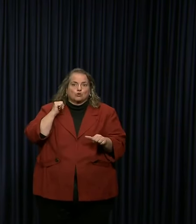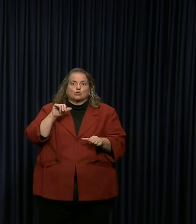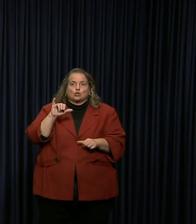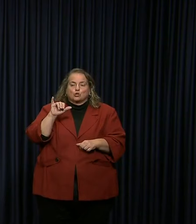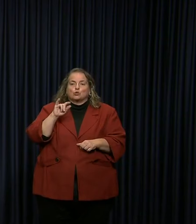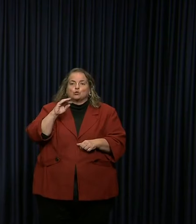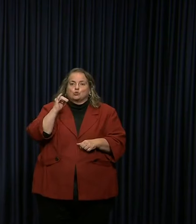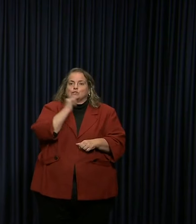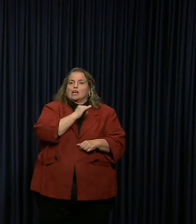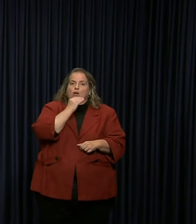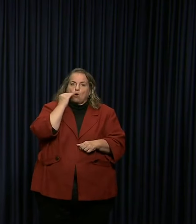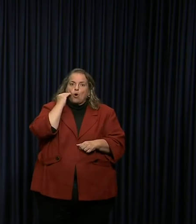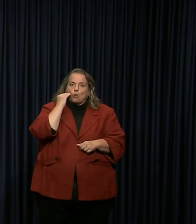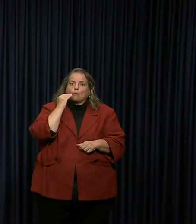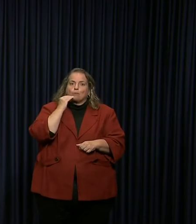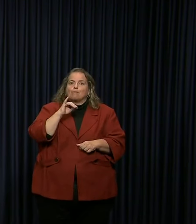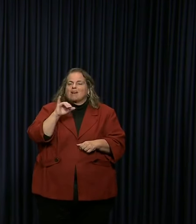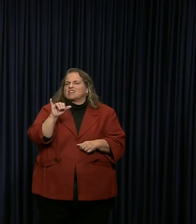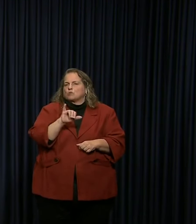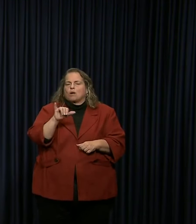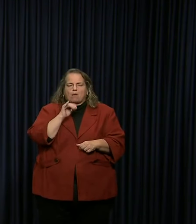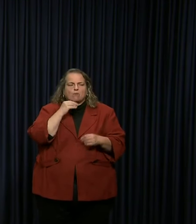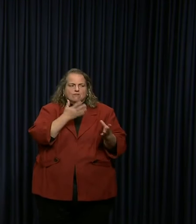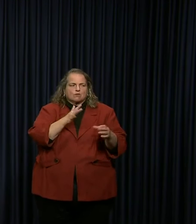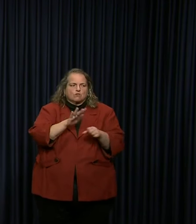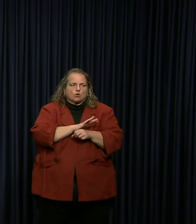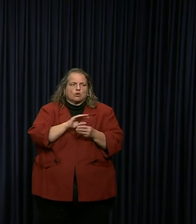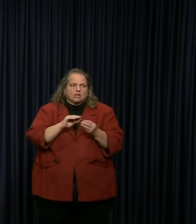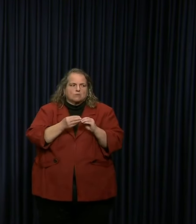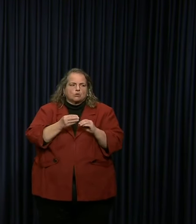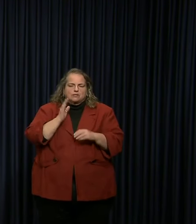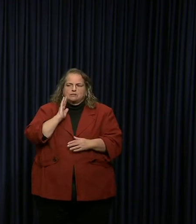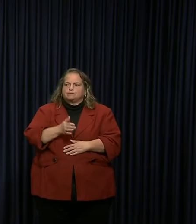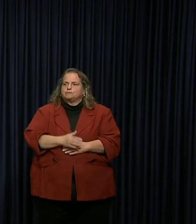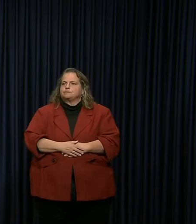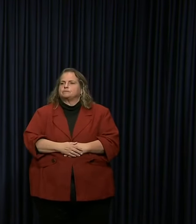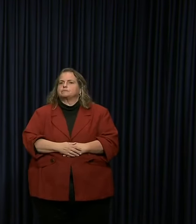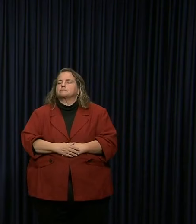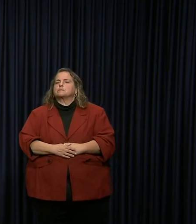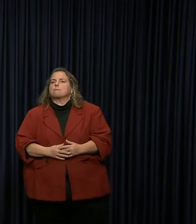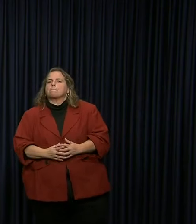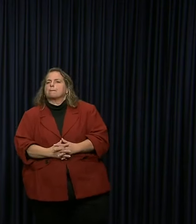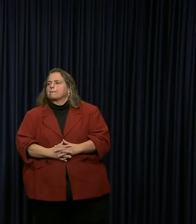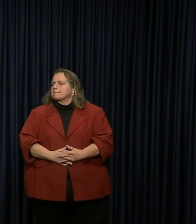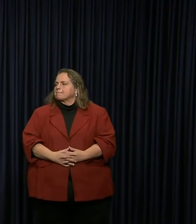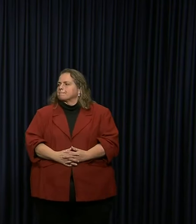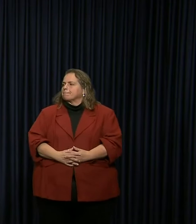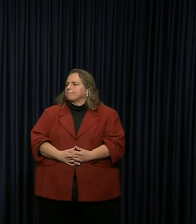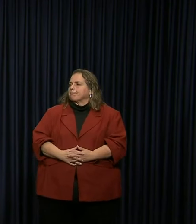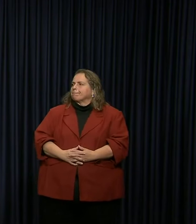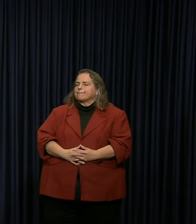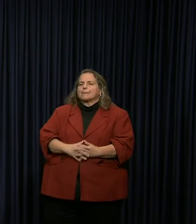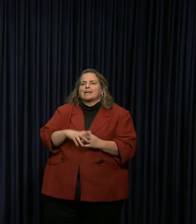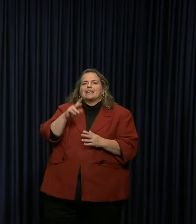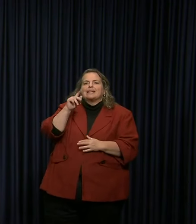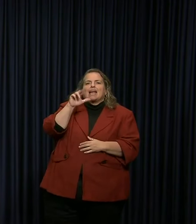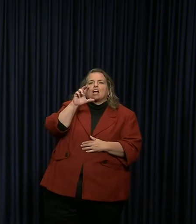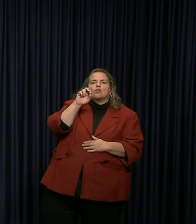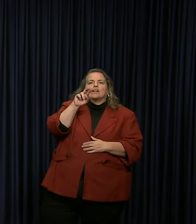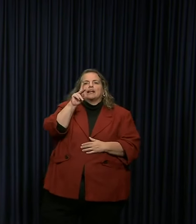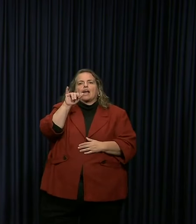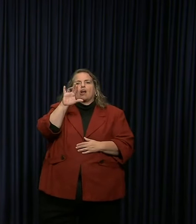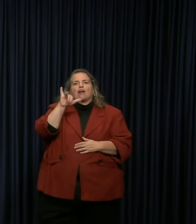well. But we'll get you what that full number is. Karen Saar has asked, the president